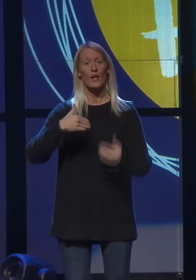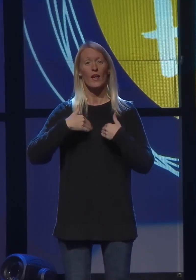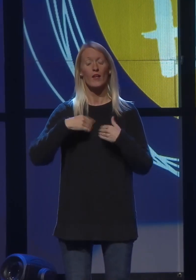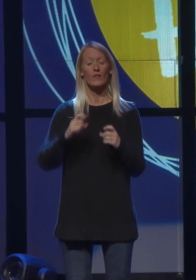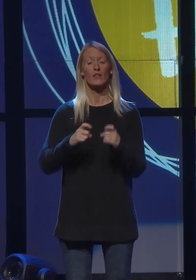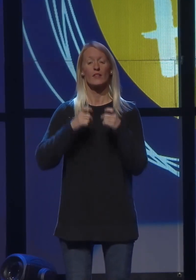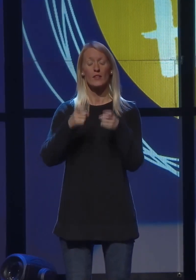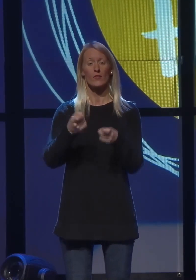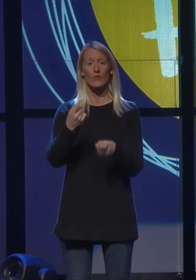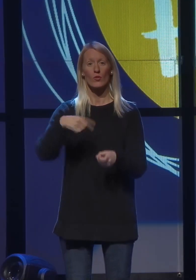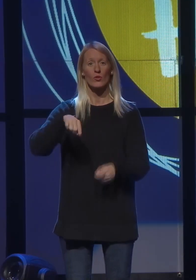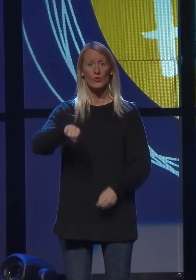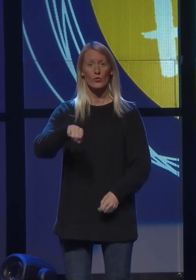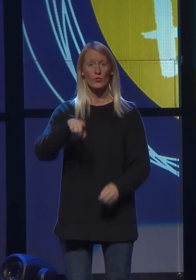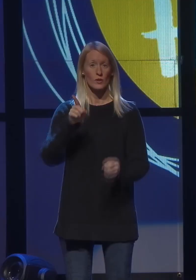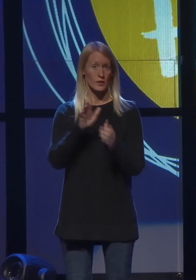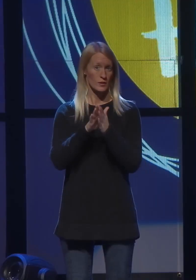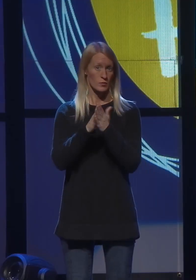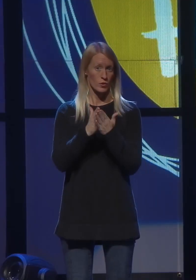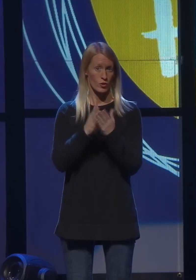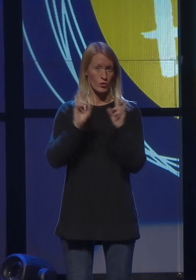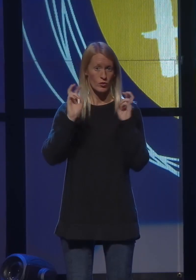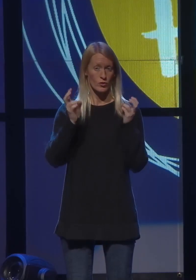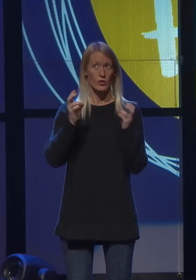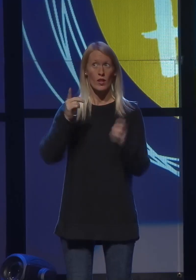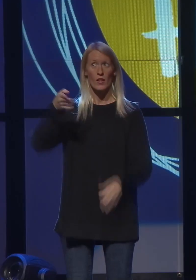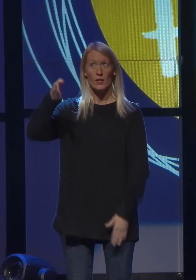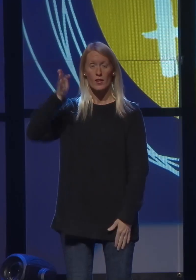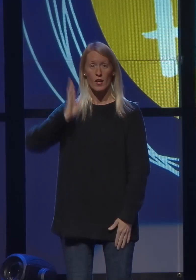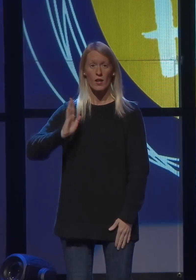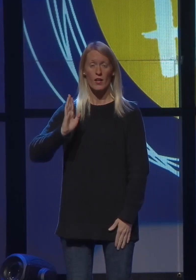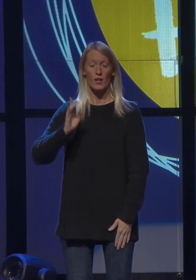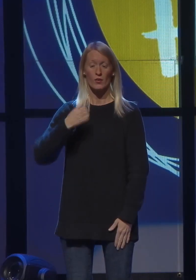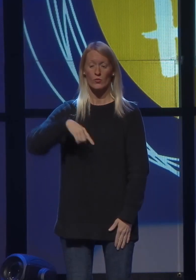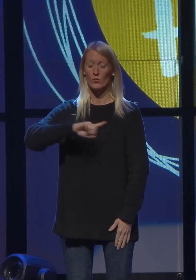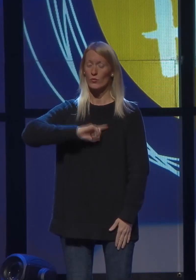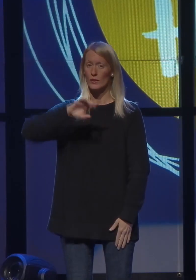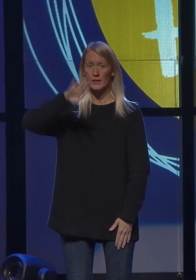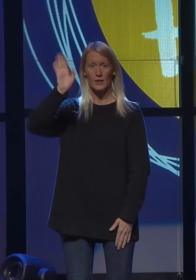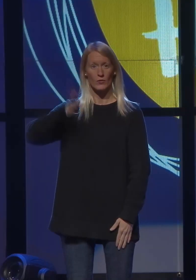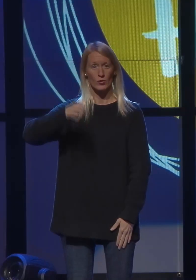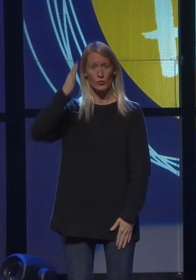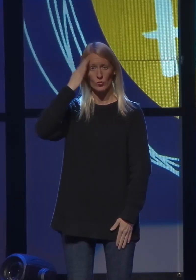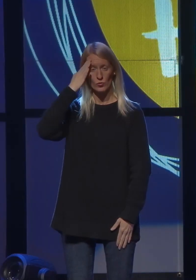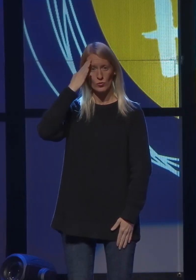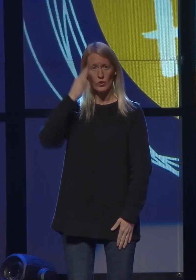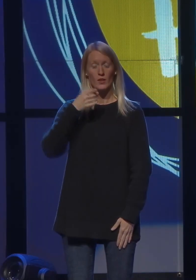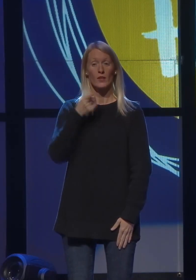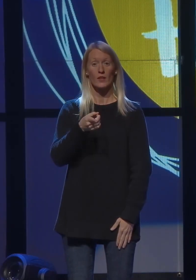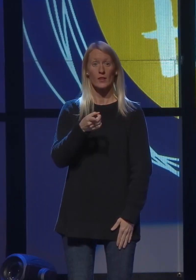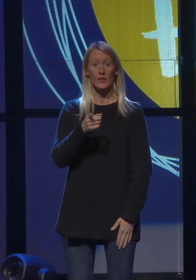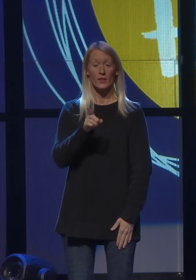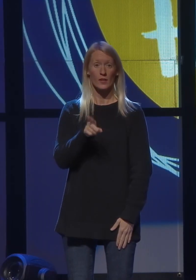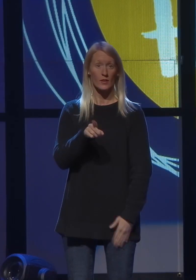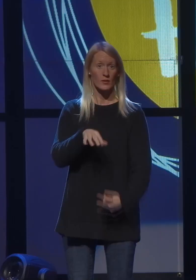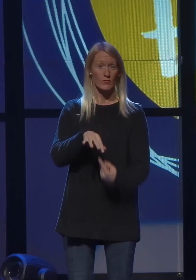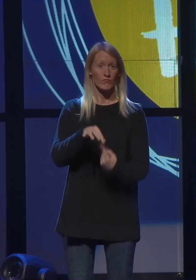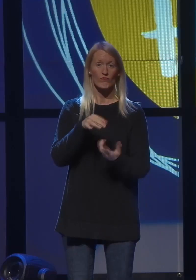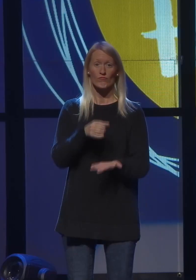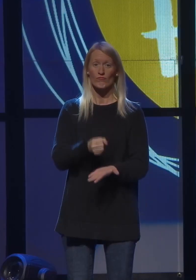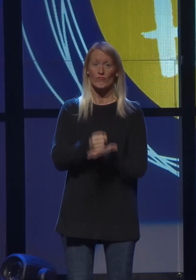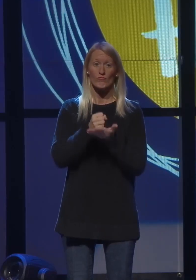a book called The God We Never Knew, and it's super helpful, especially if you are